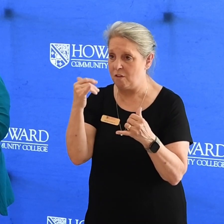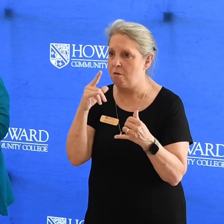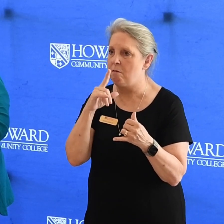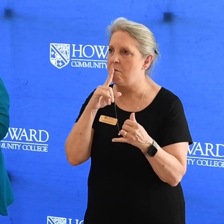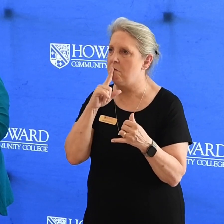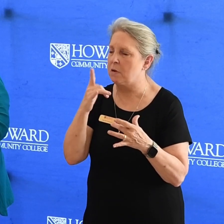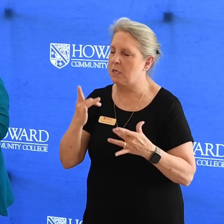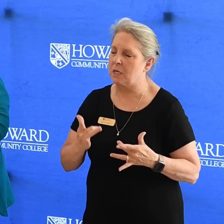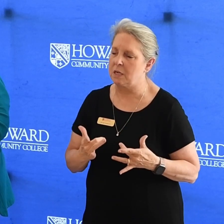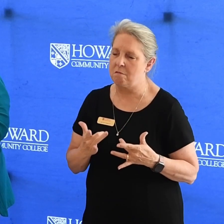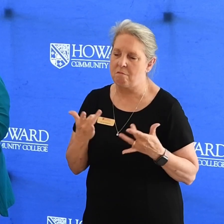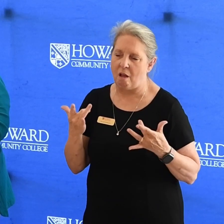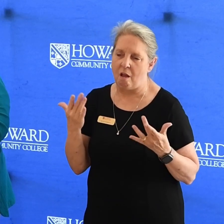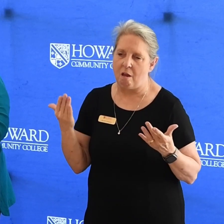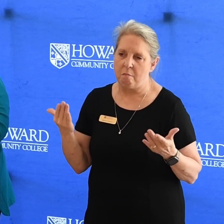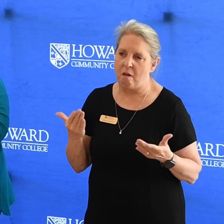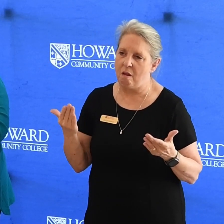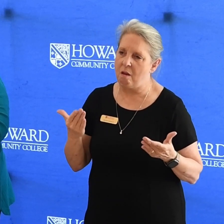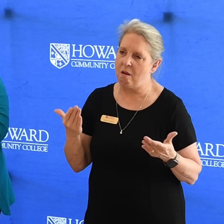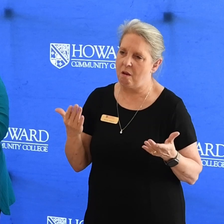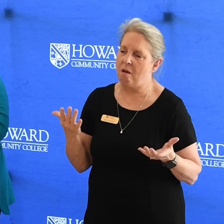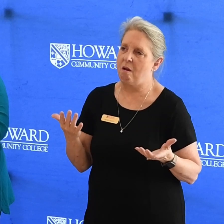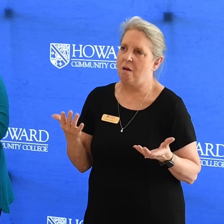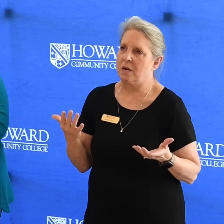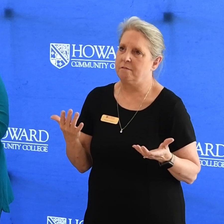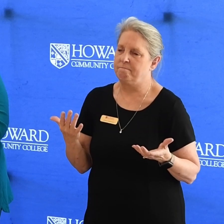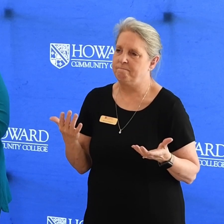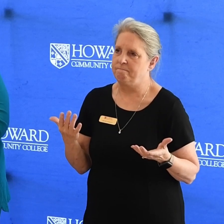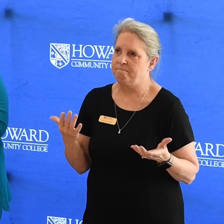really exciting to be here. This is